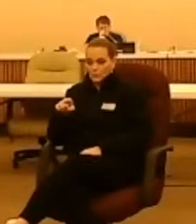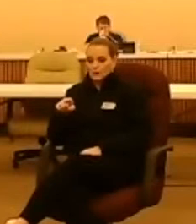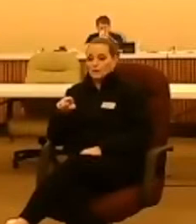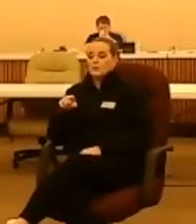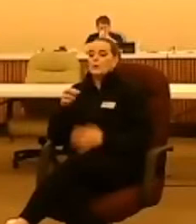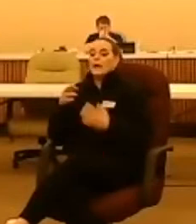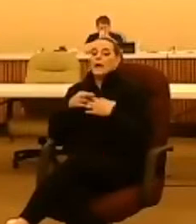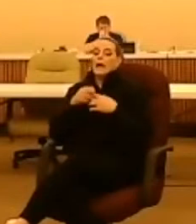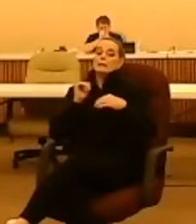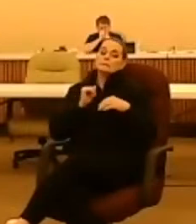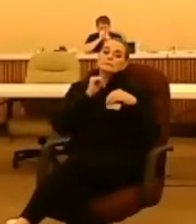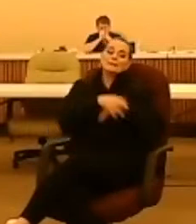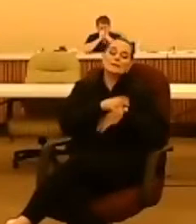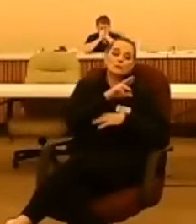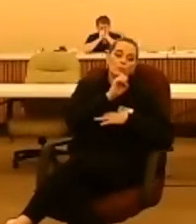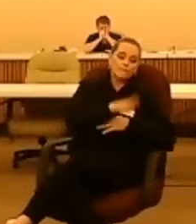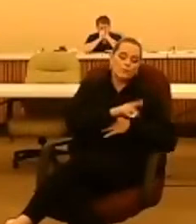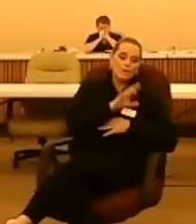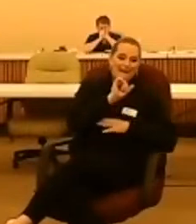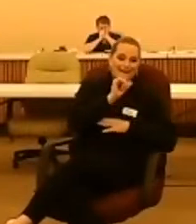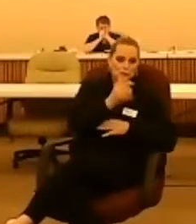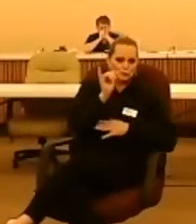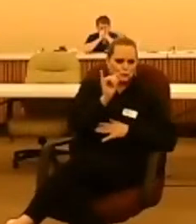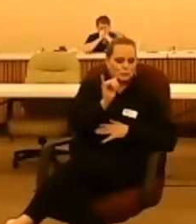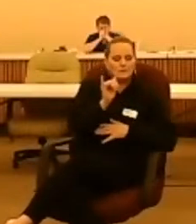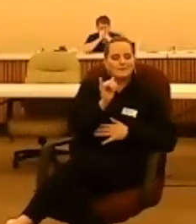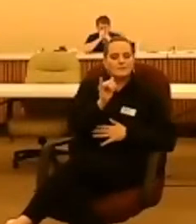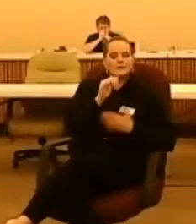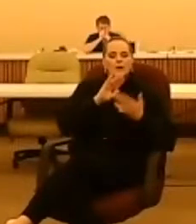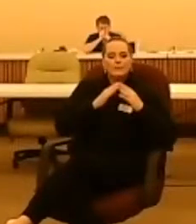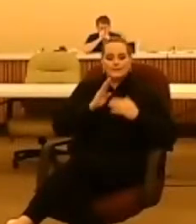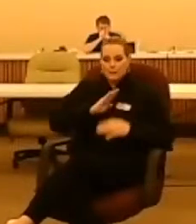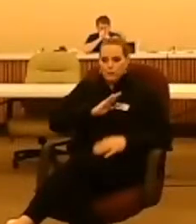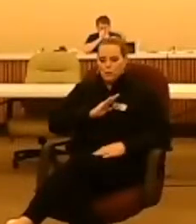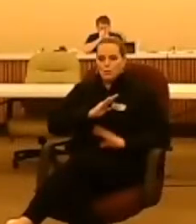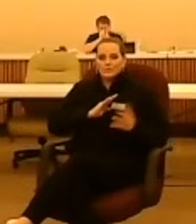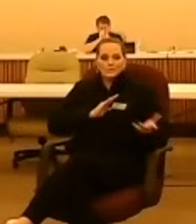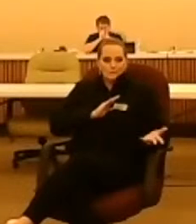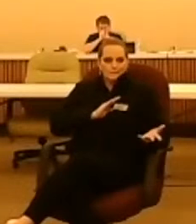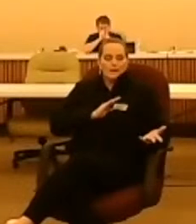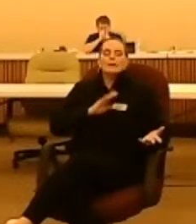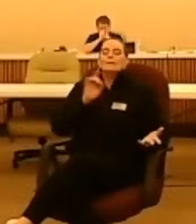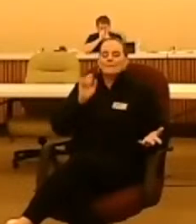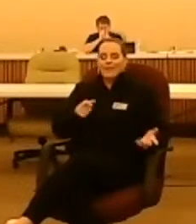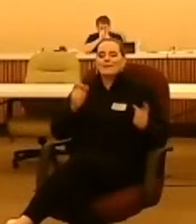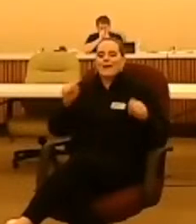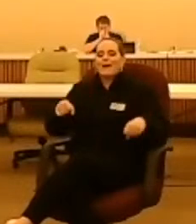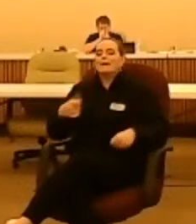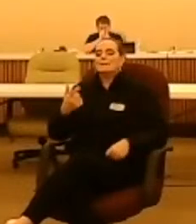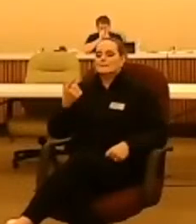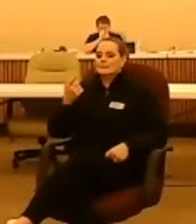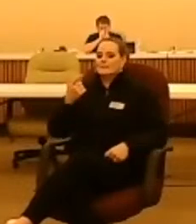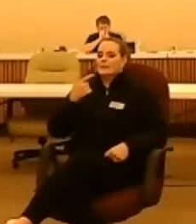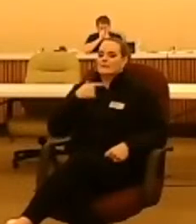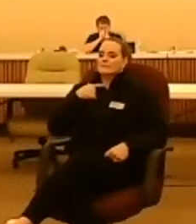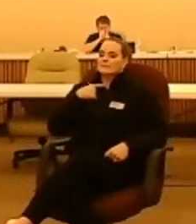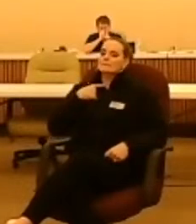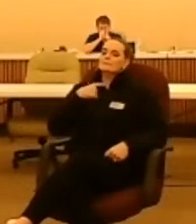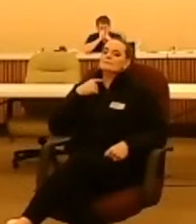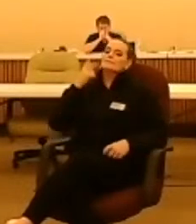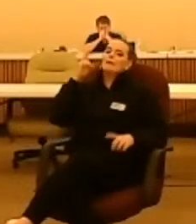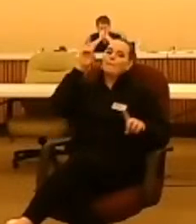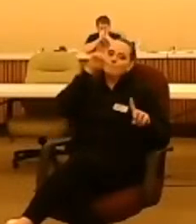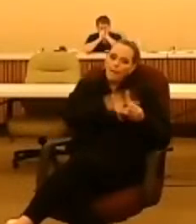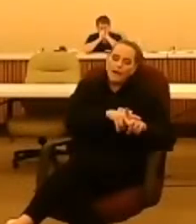the AG or wherever else it might do it, the town board then has the option of acting on the basis of